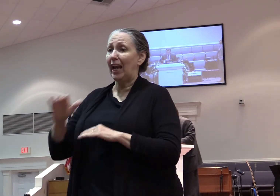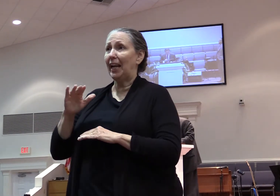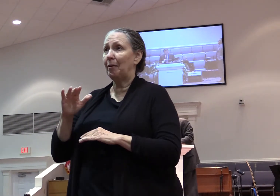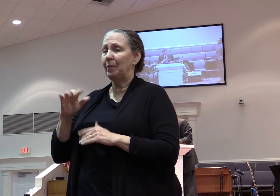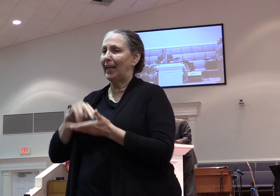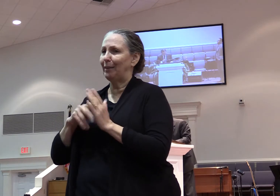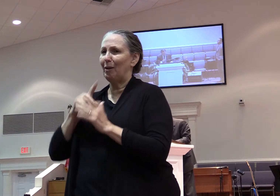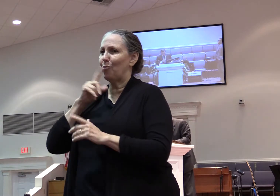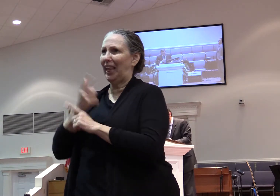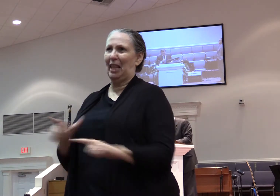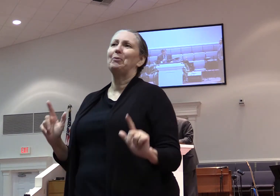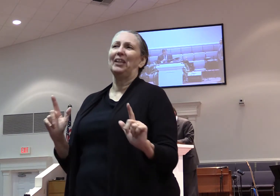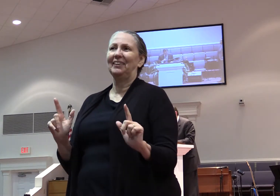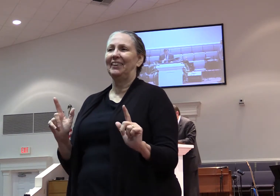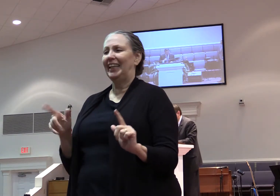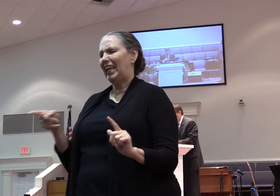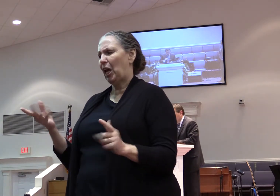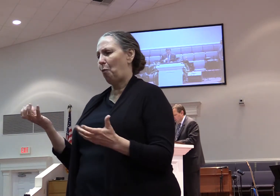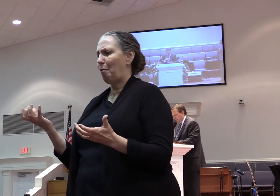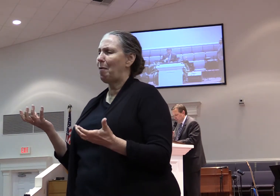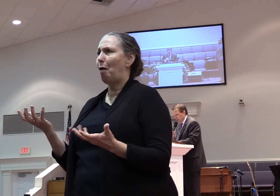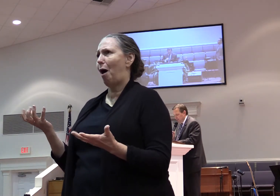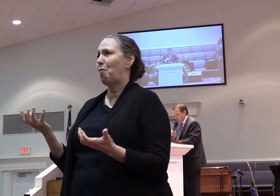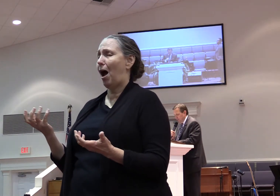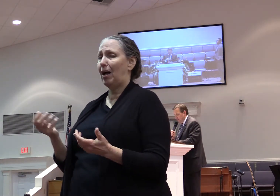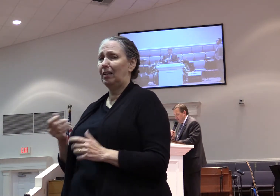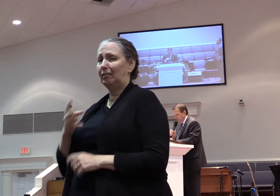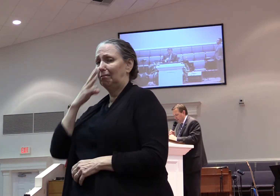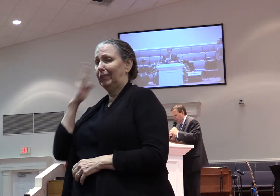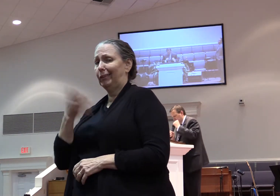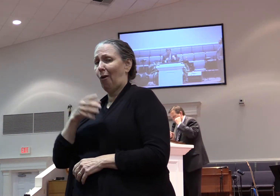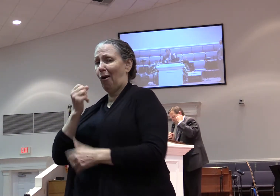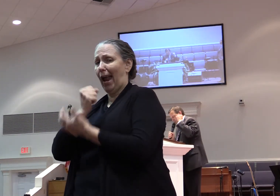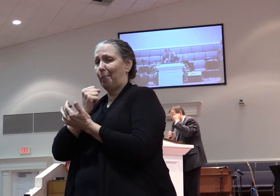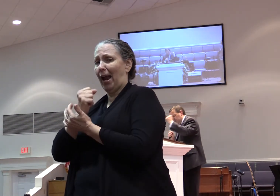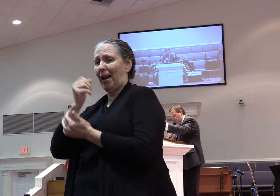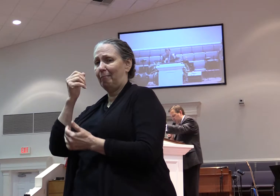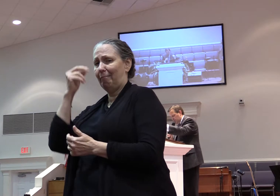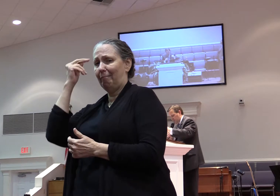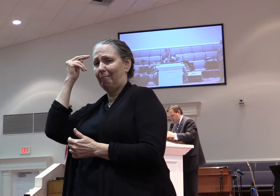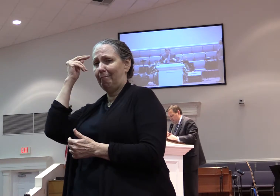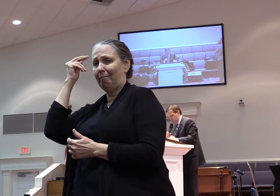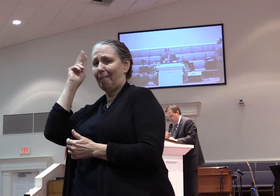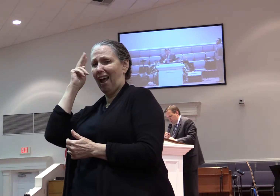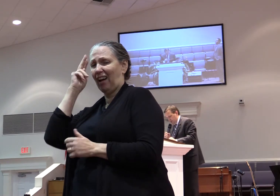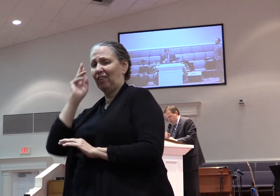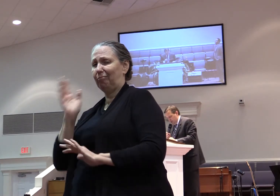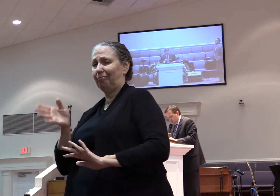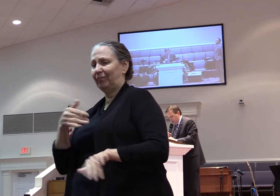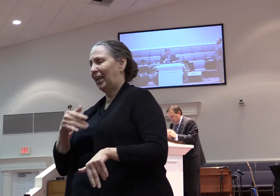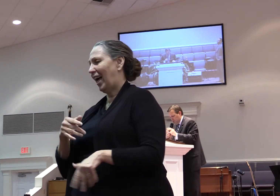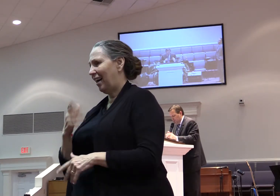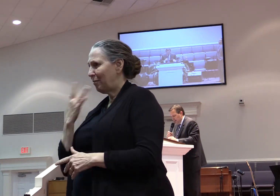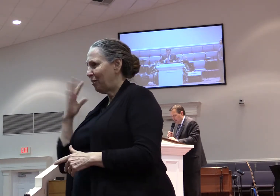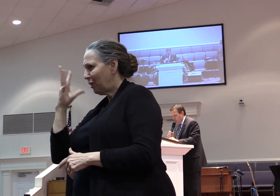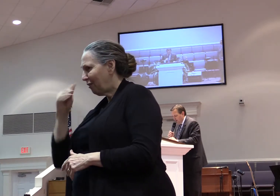liberty. Lot wanted to do his own thing and not serve Abraham. God, give us people who have a servant's heart.